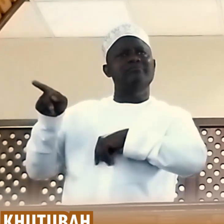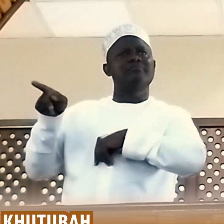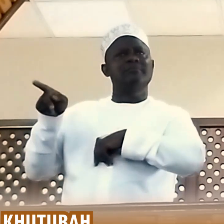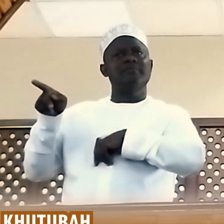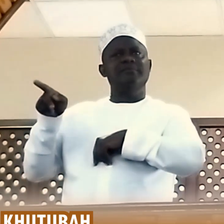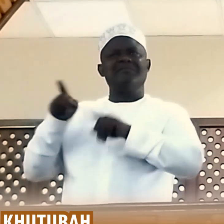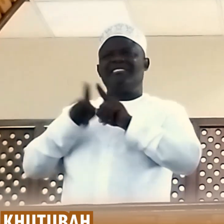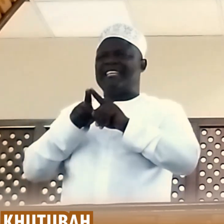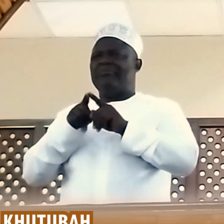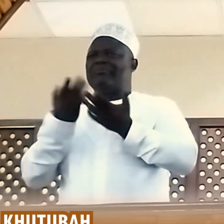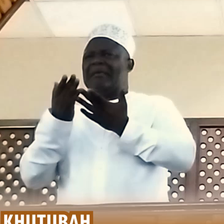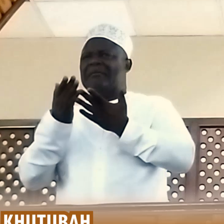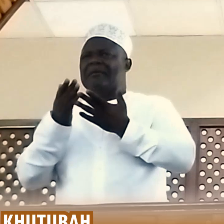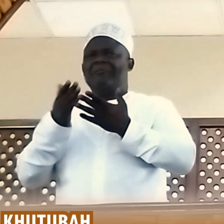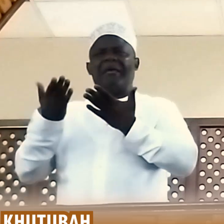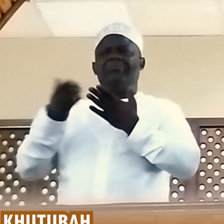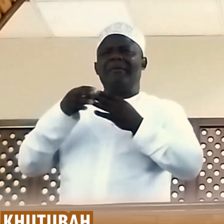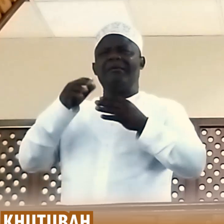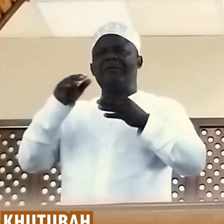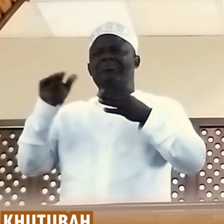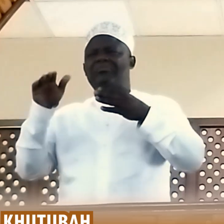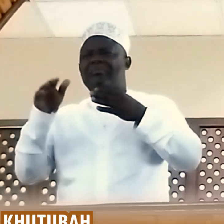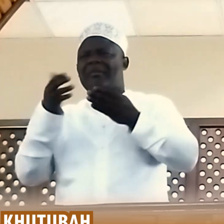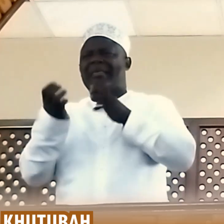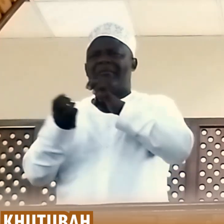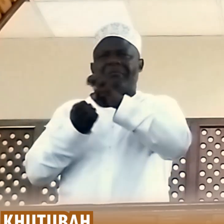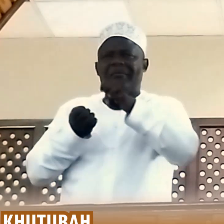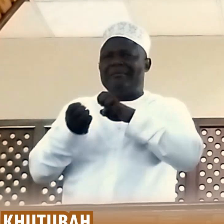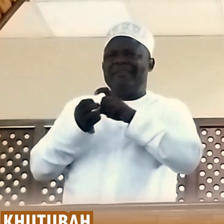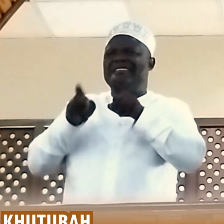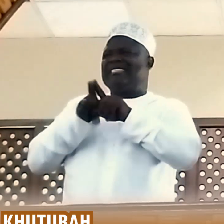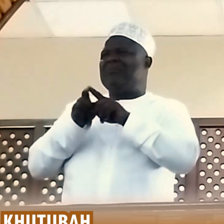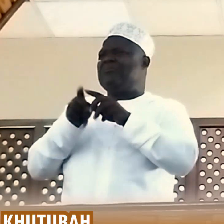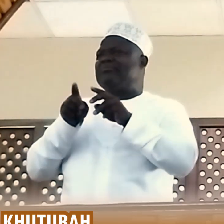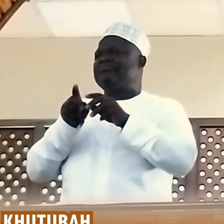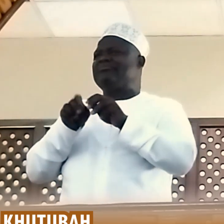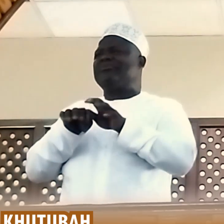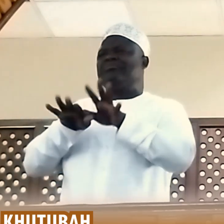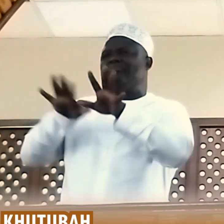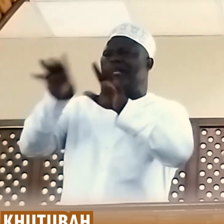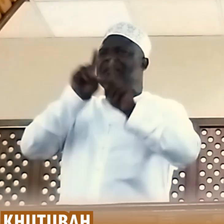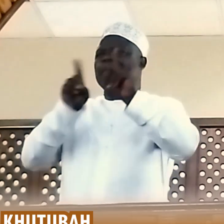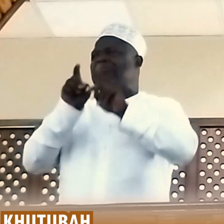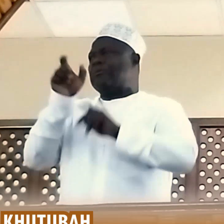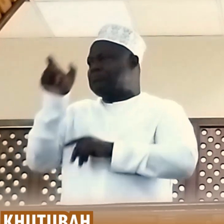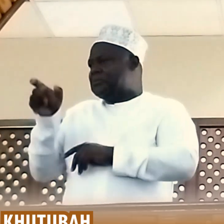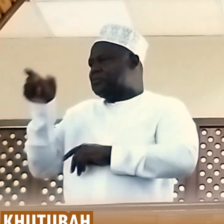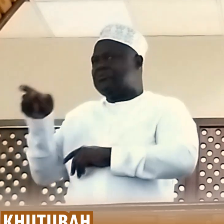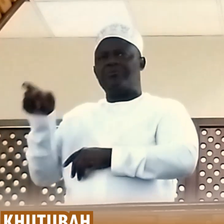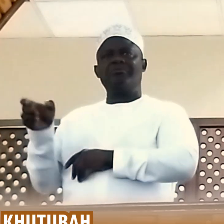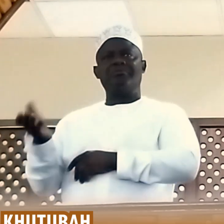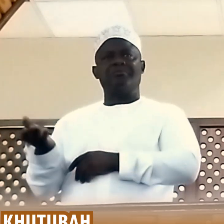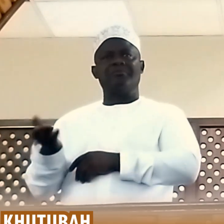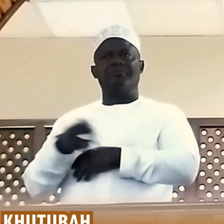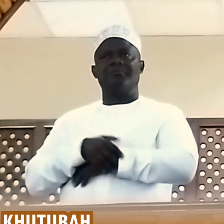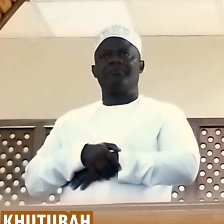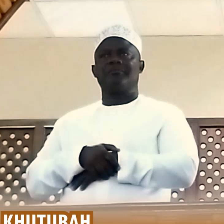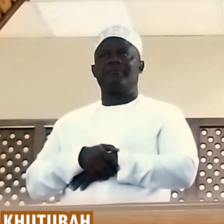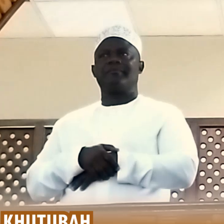oluusi kitambulira mu byenfuna, oluusi kitambulira mu bantu ku muntu ssekinnoomu.